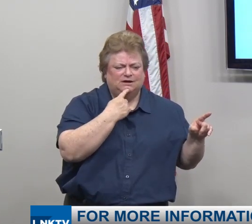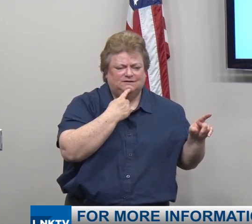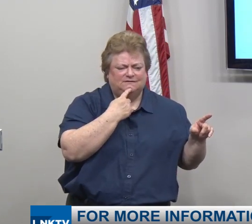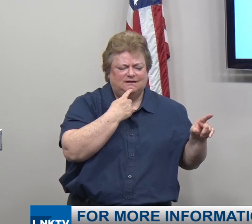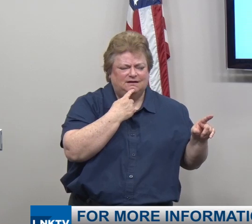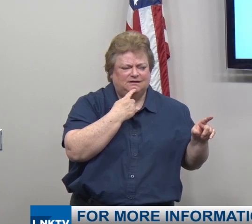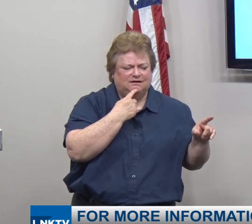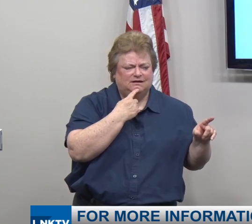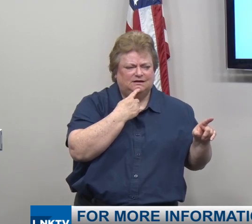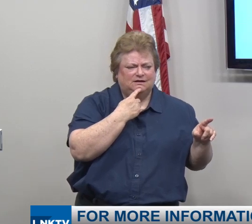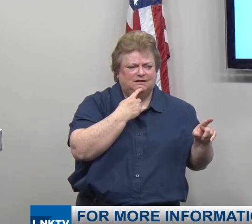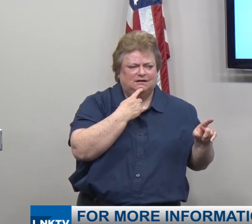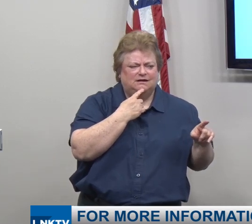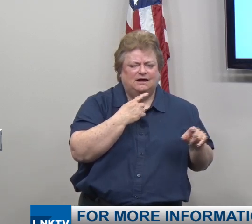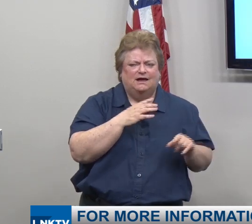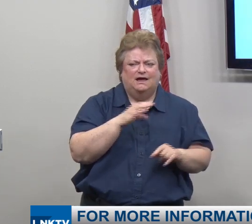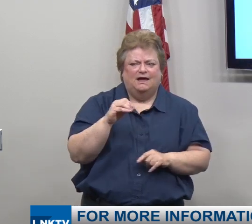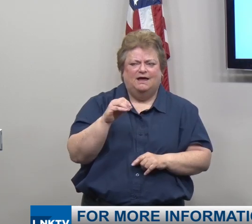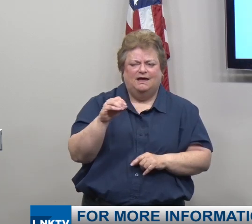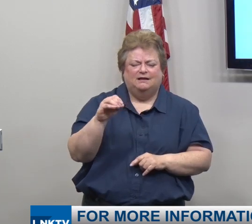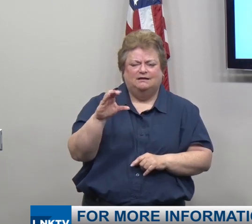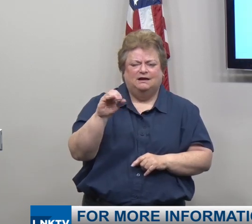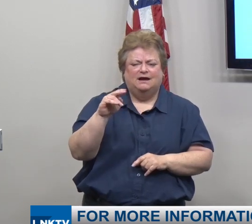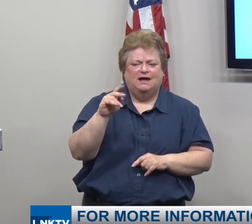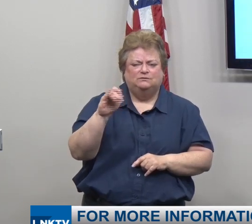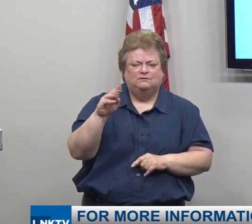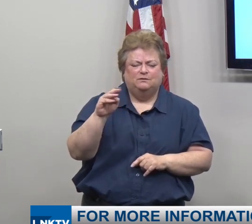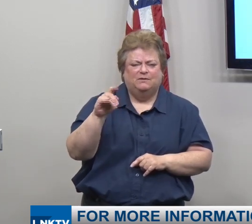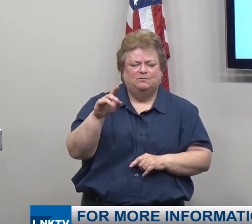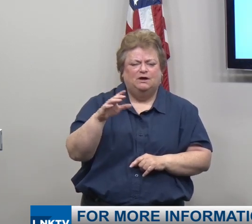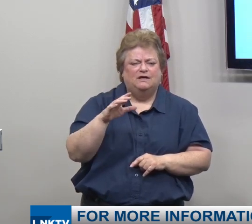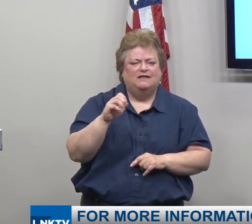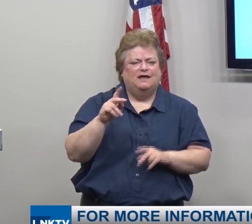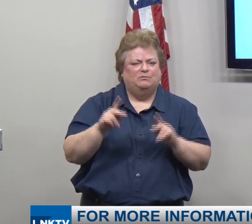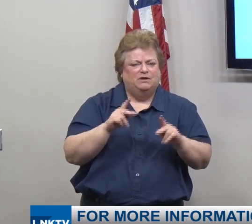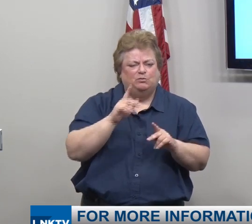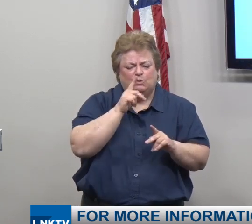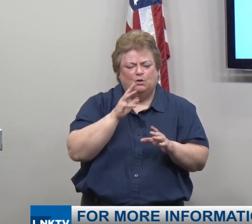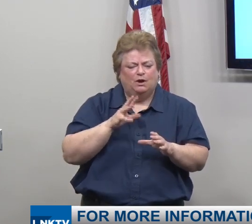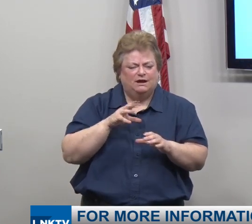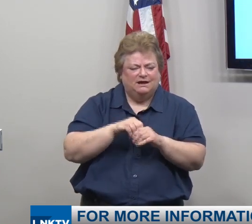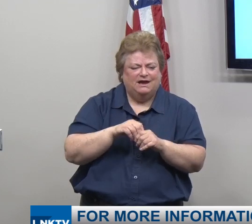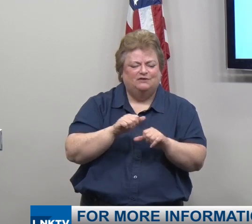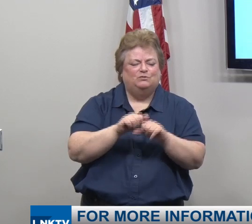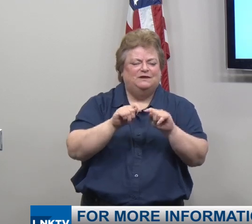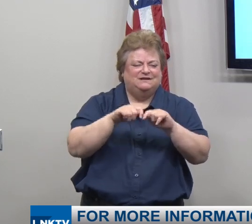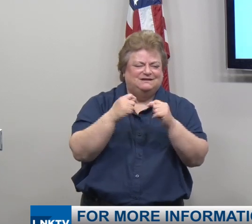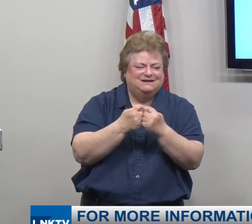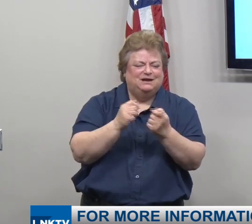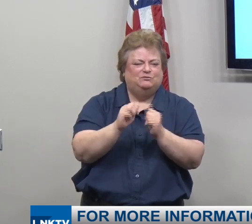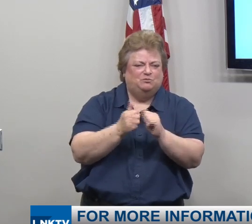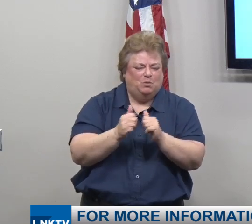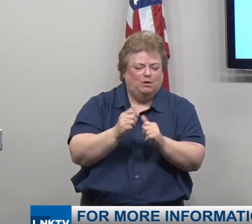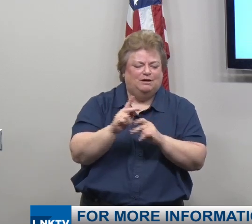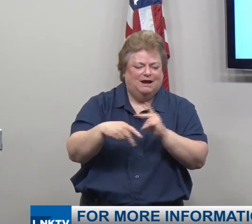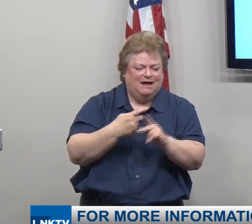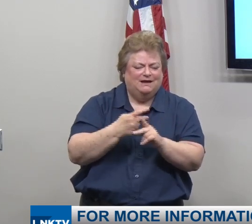as Councilmember Washington mentioned, people that are engaged in team sports types